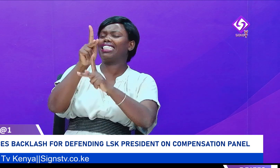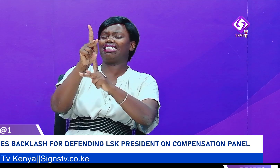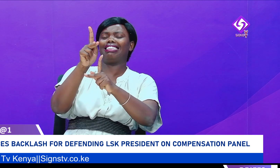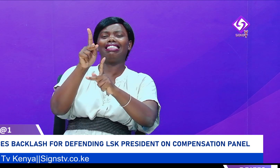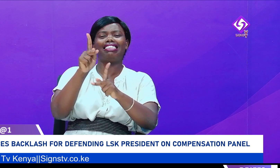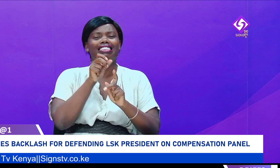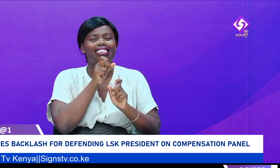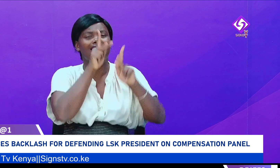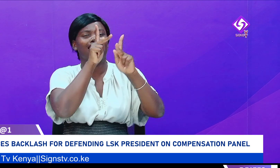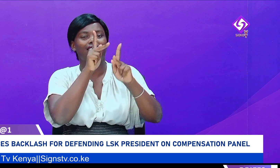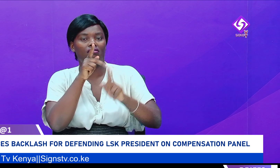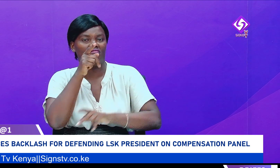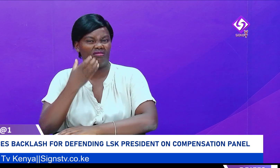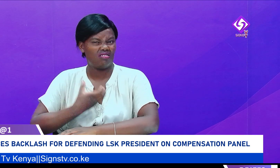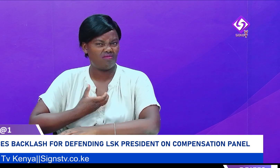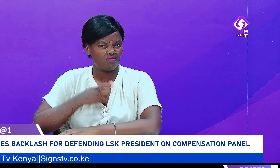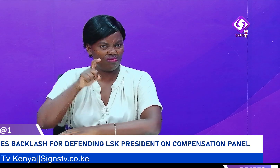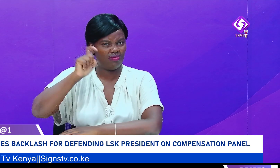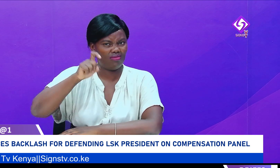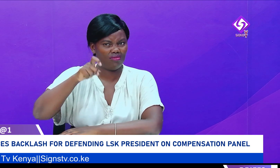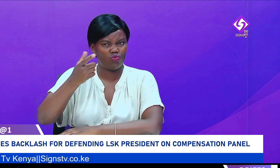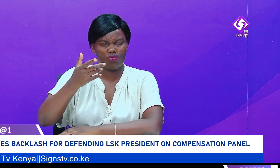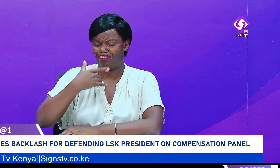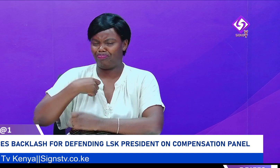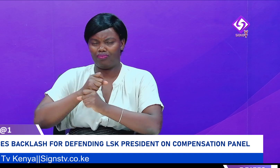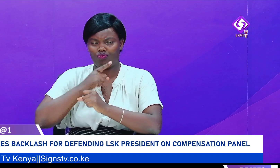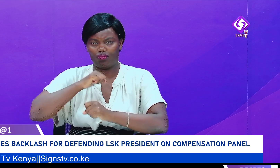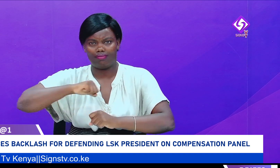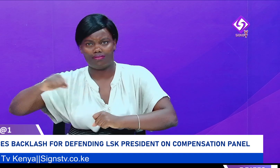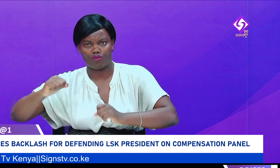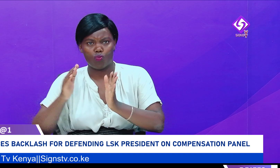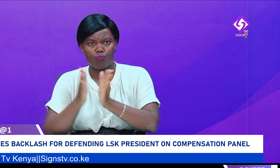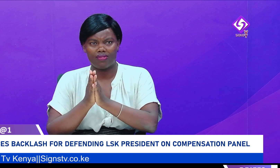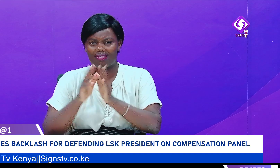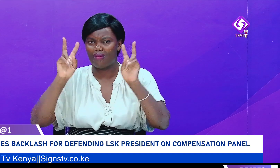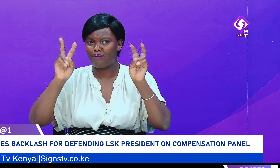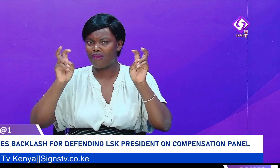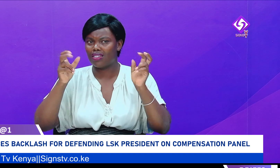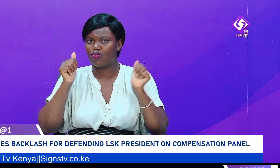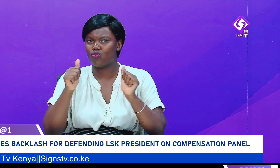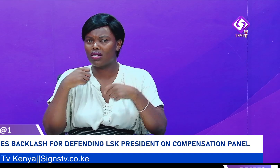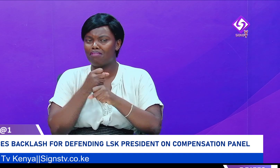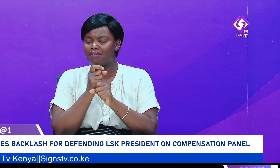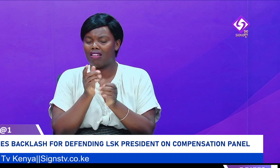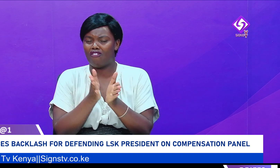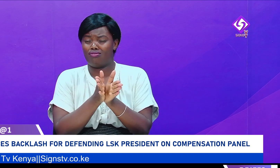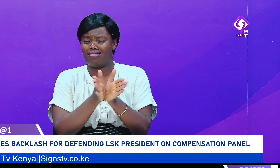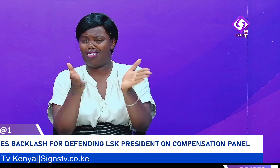MCK stance has drawn fire from various quarters, with critics arguing that the council should not